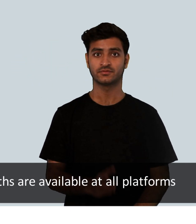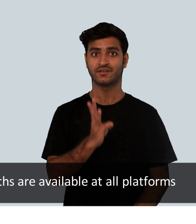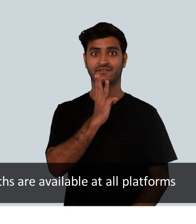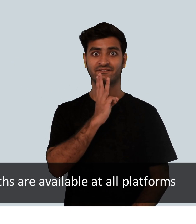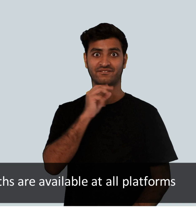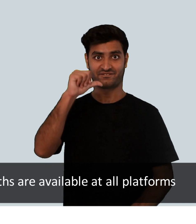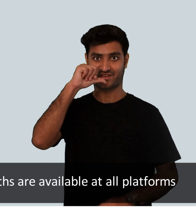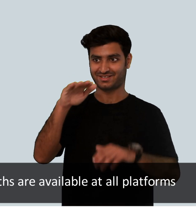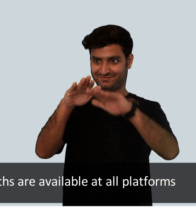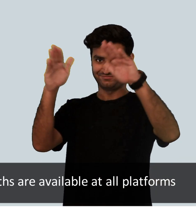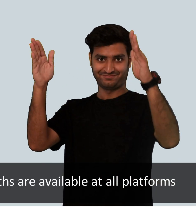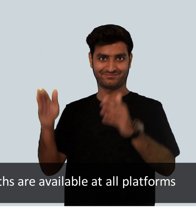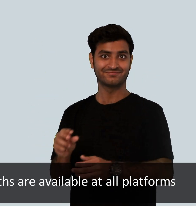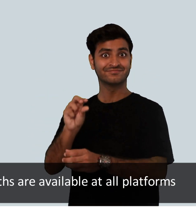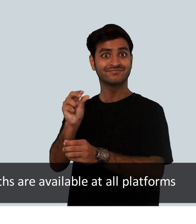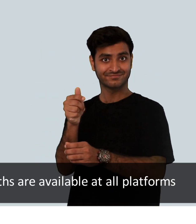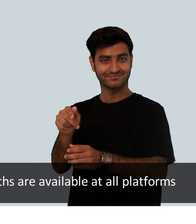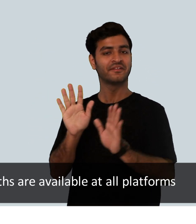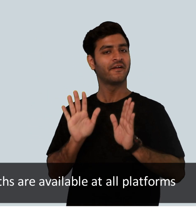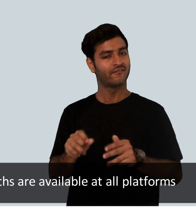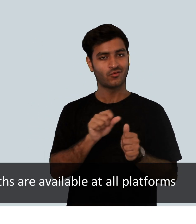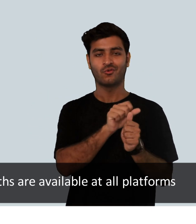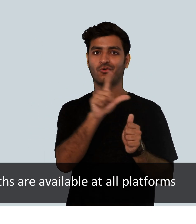Water booths are available at all platforms